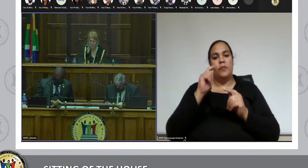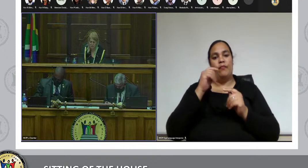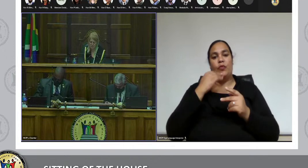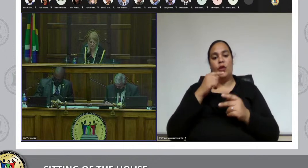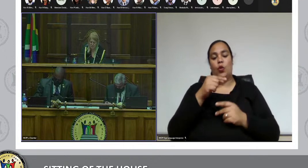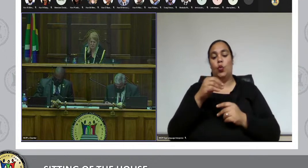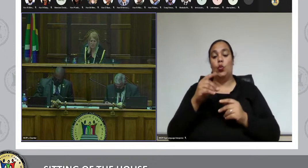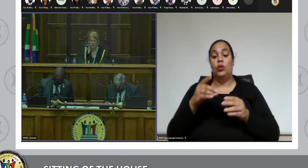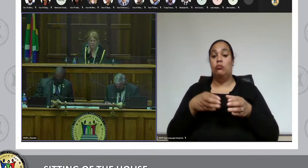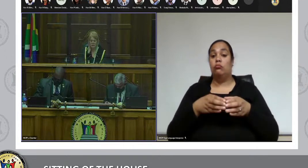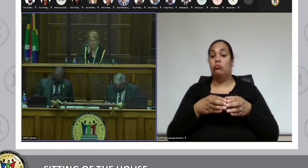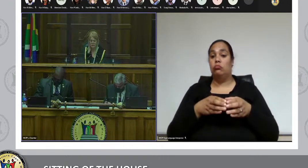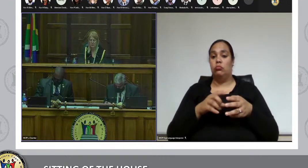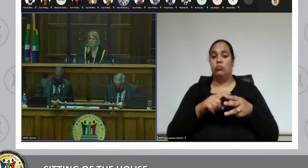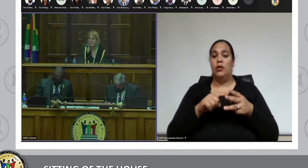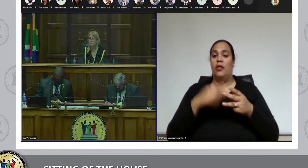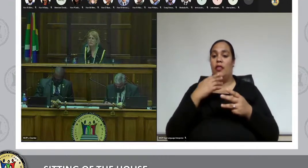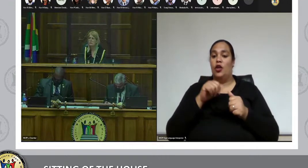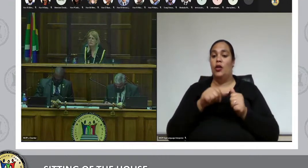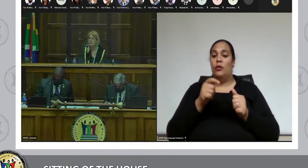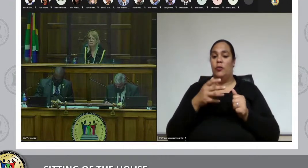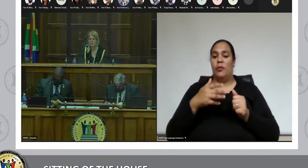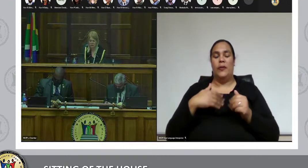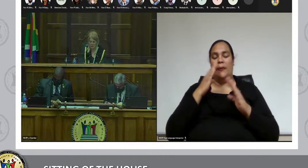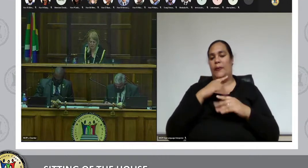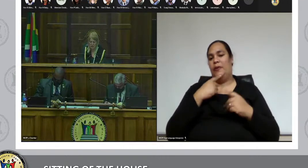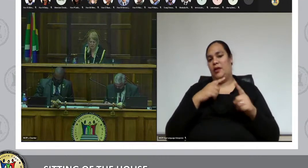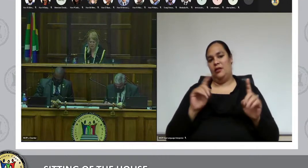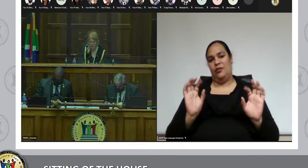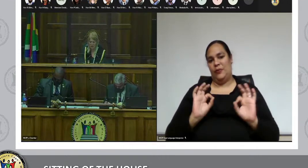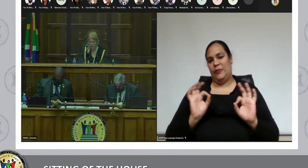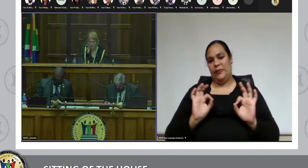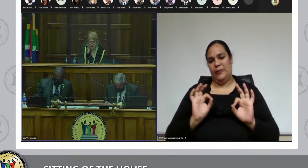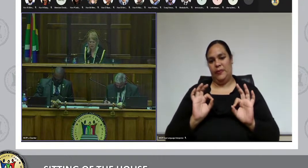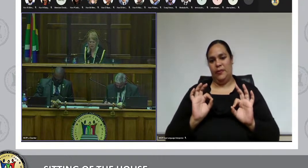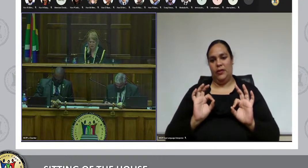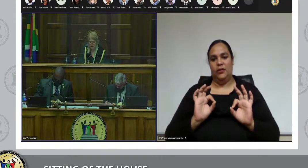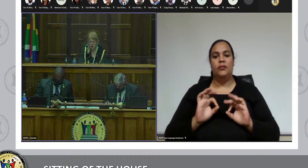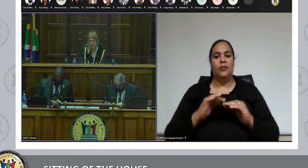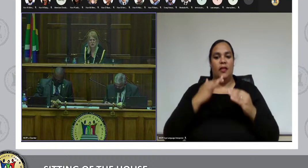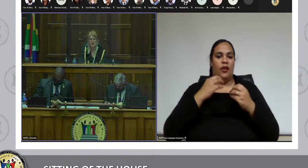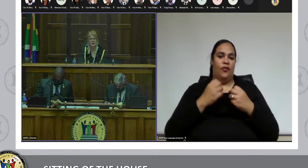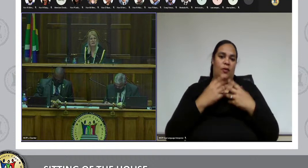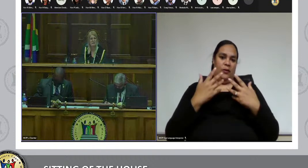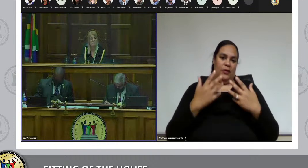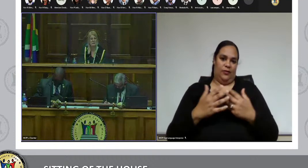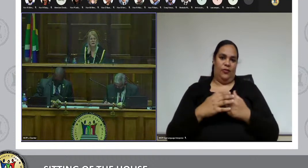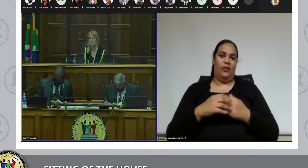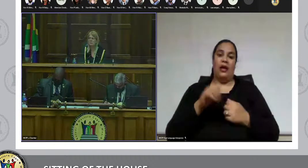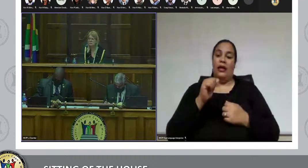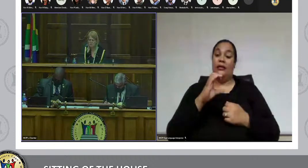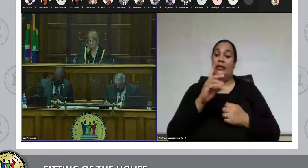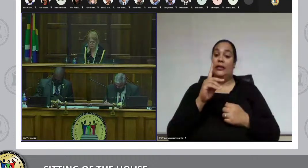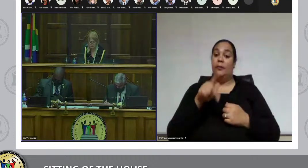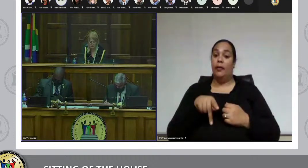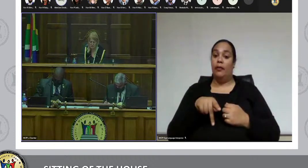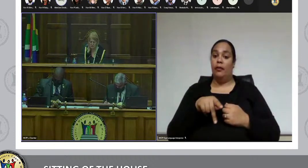Good. Thank you, Deputy Speaker. We have no declaration. Thank you very much. The